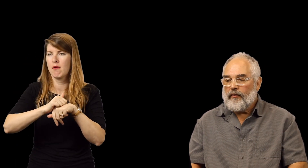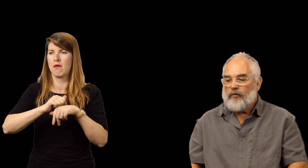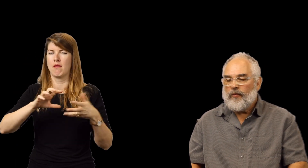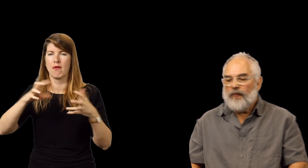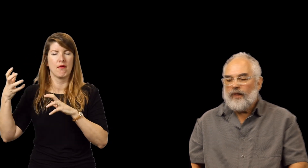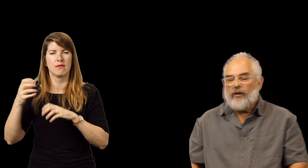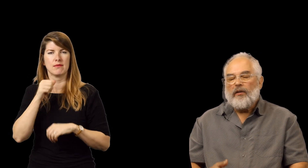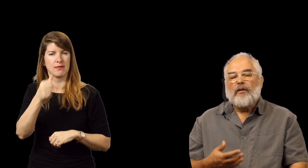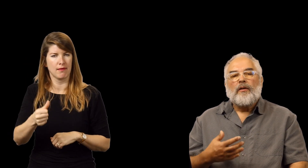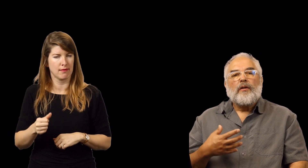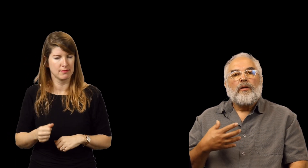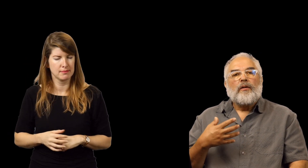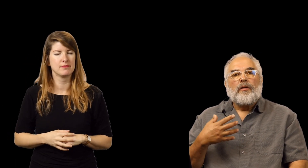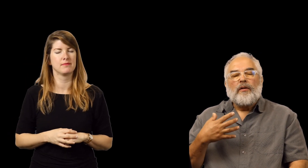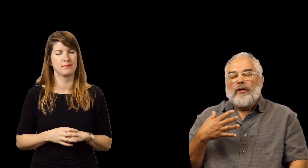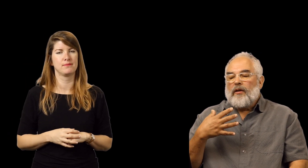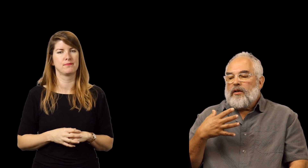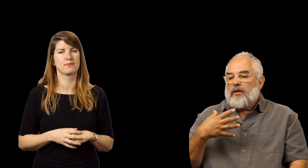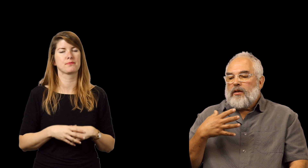rigid.